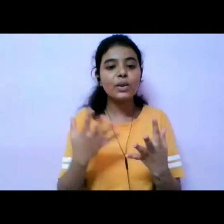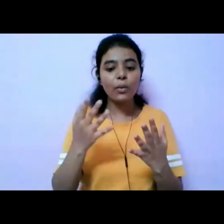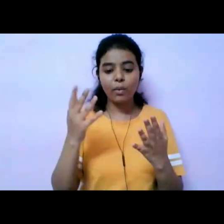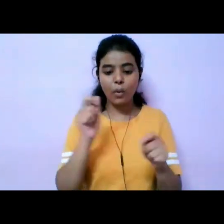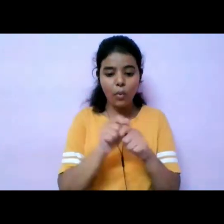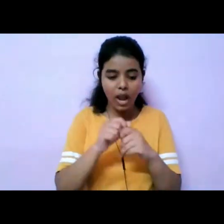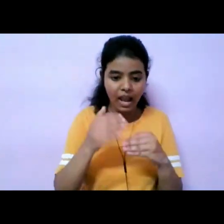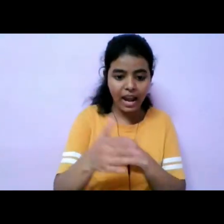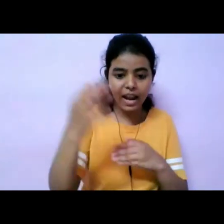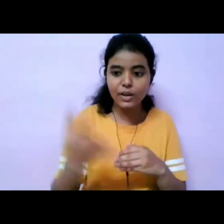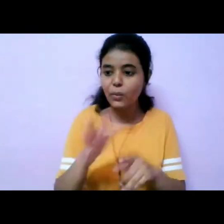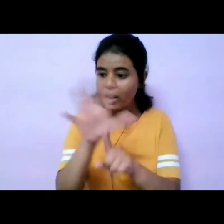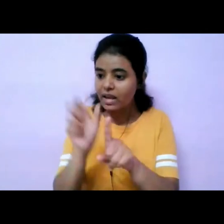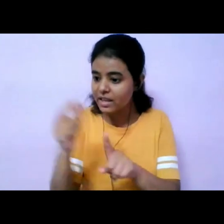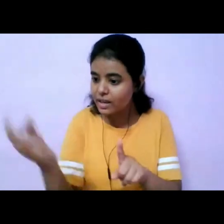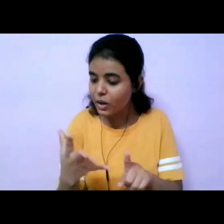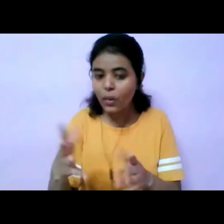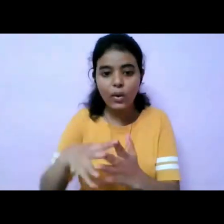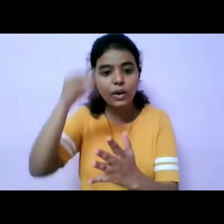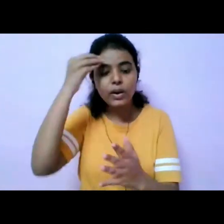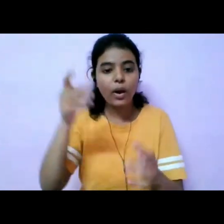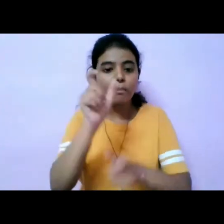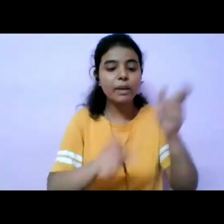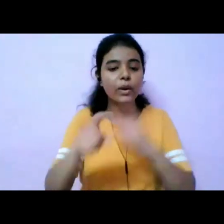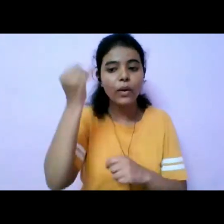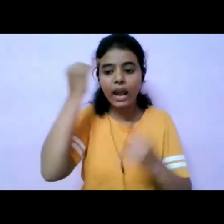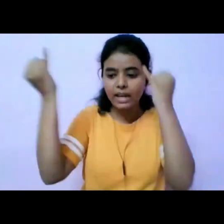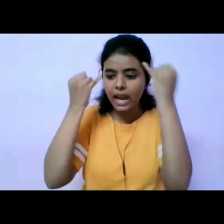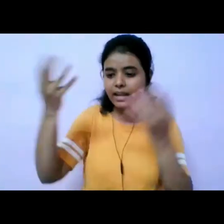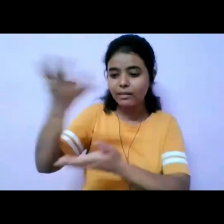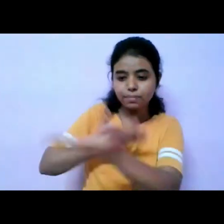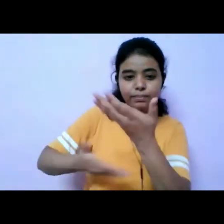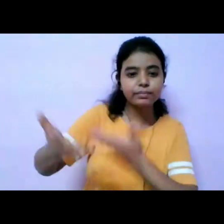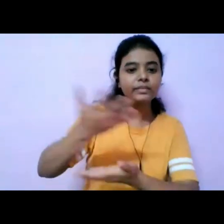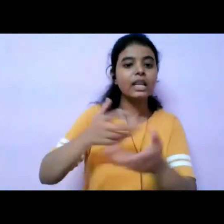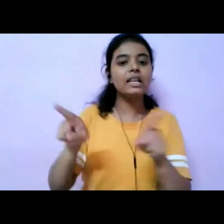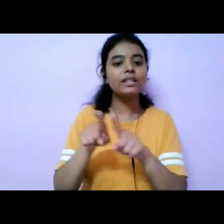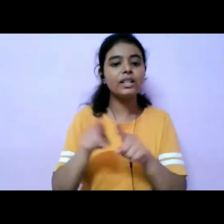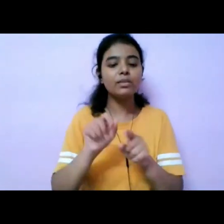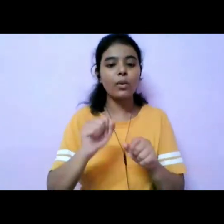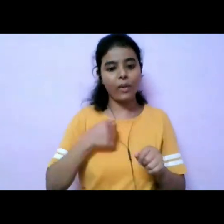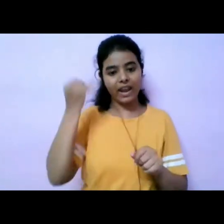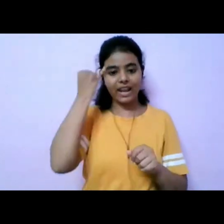working, and to exchange ideas with people whose worldviews differ from their own.